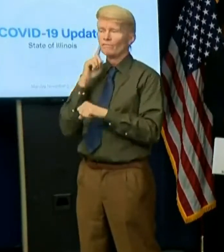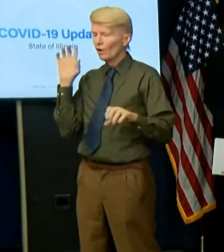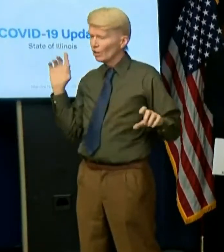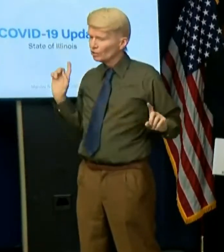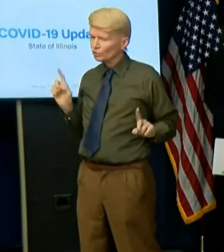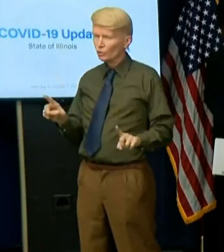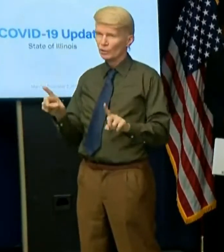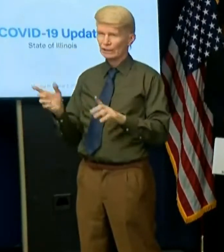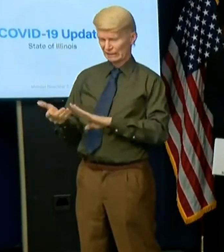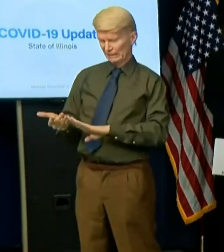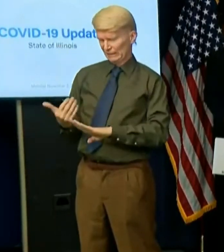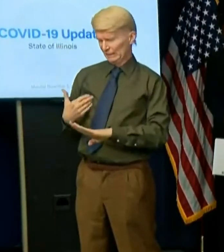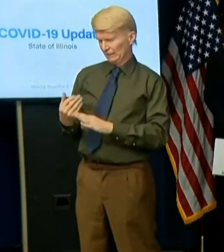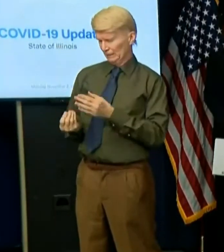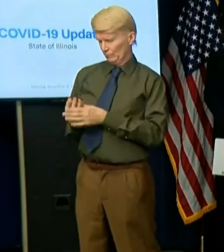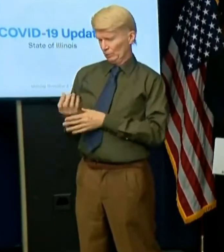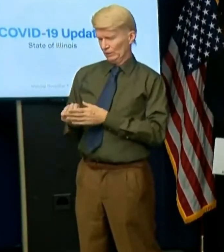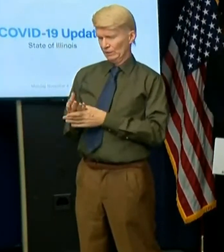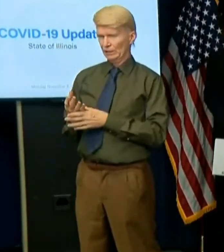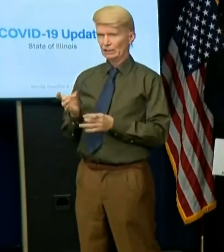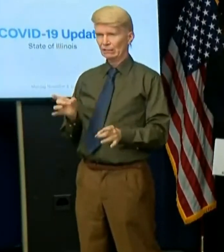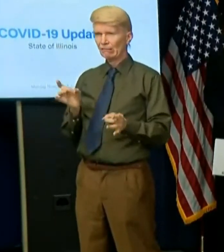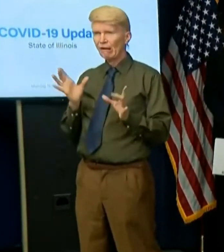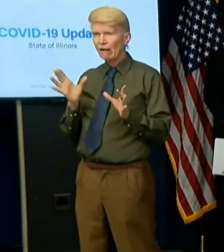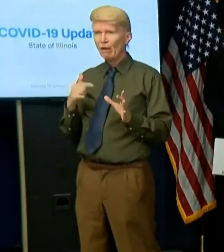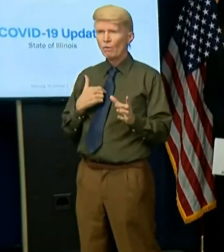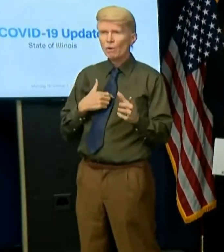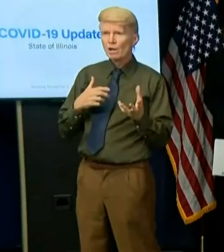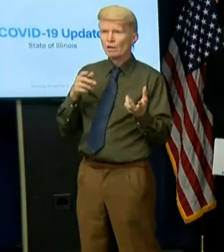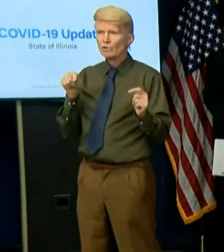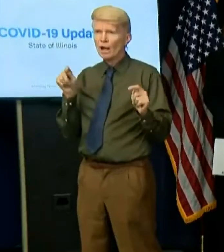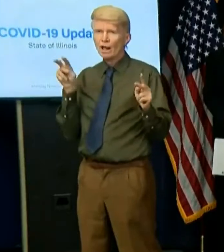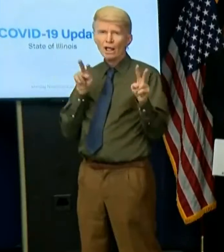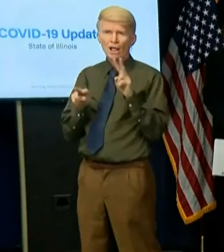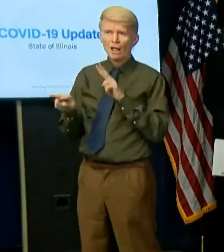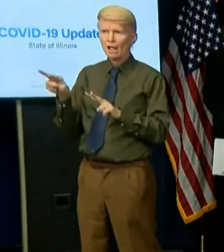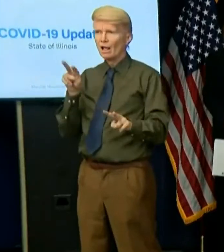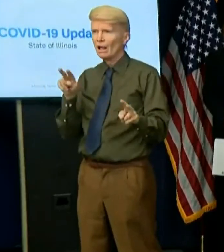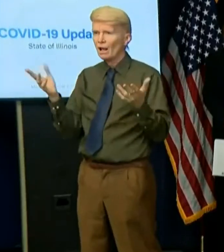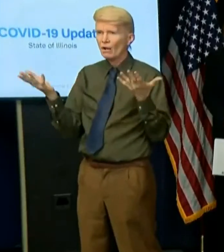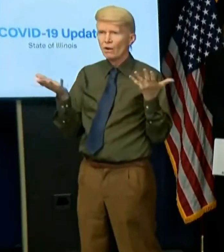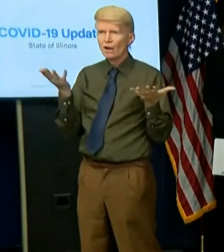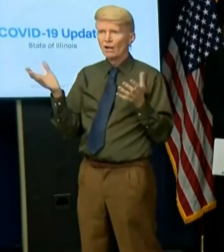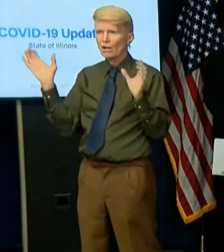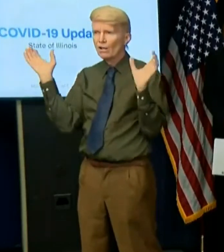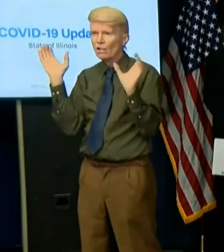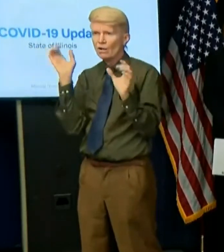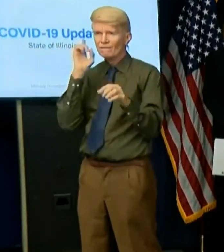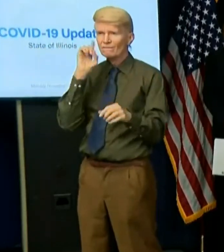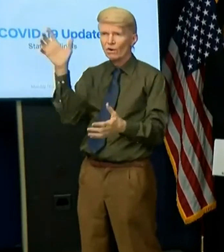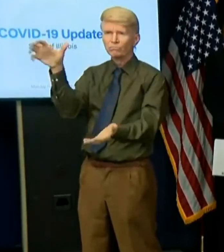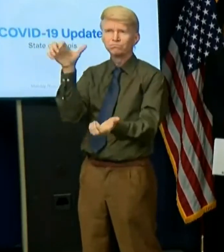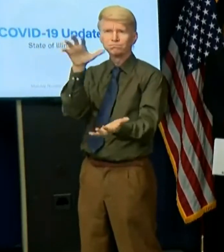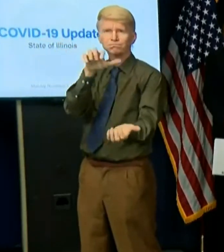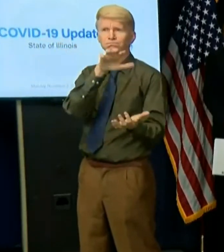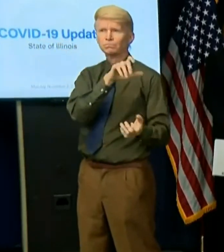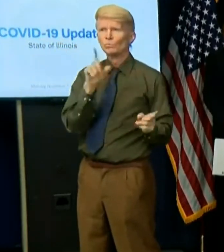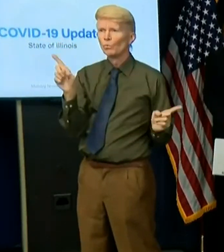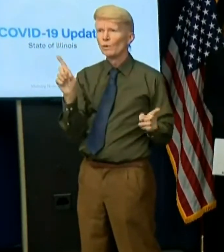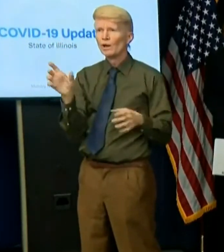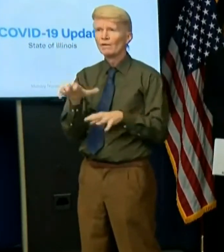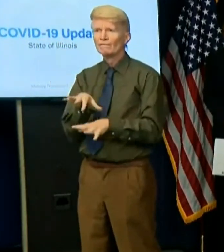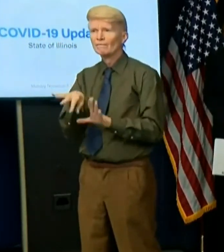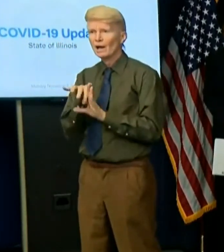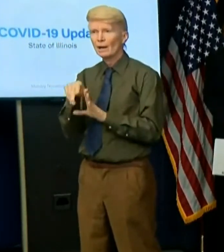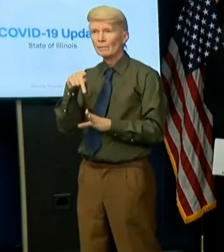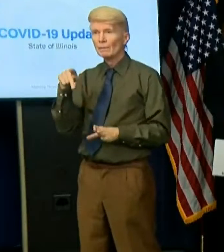of the pandemic back in the spring. We were madly, as you may have heard, trying to acquire PPE.